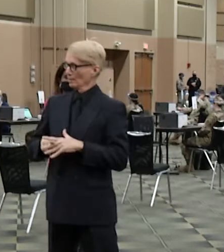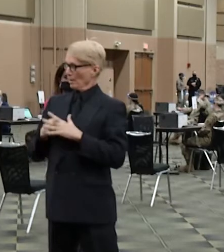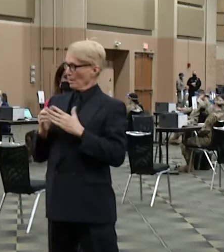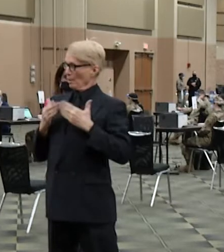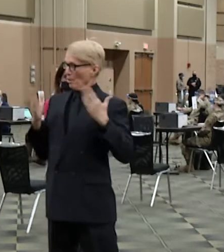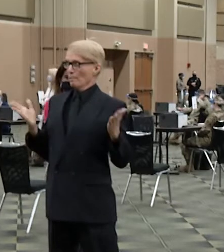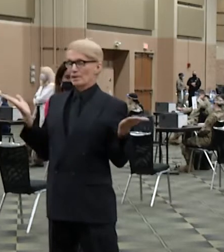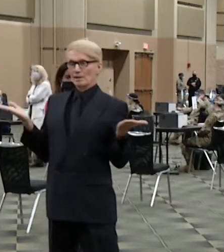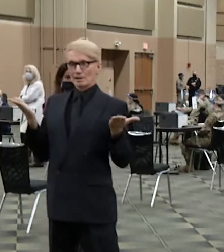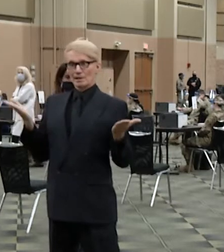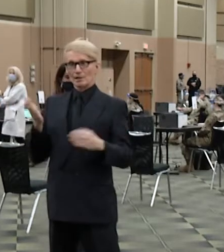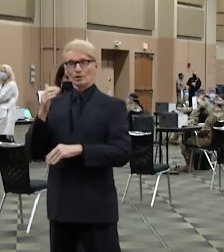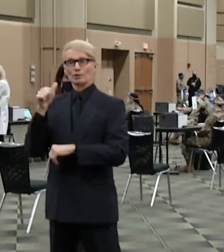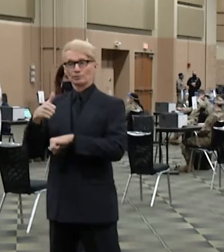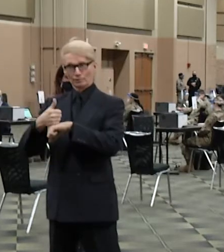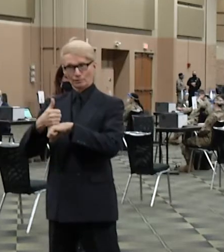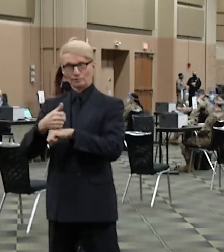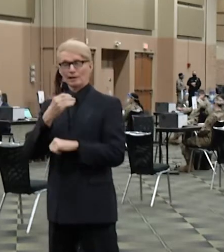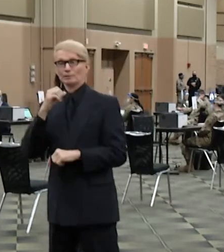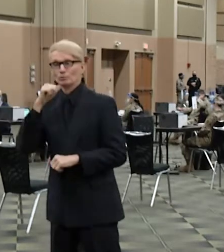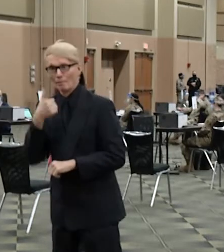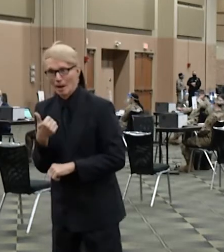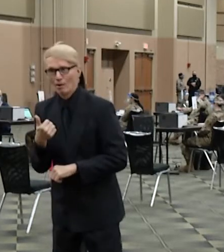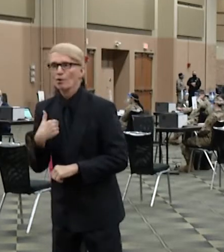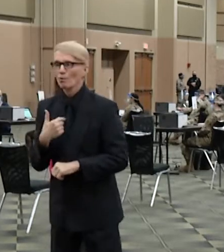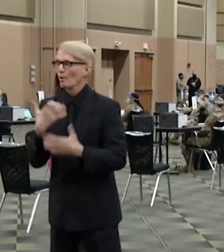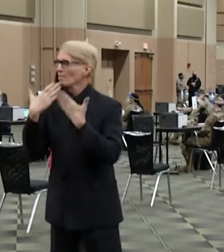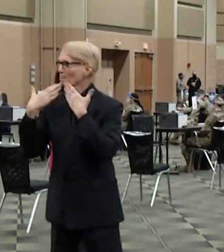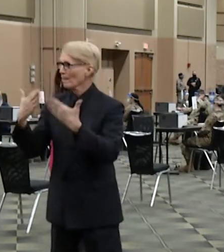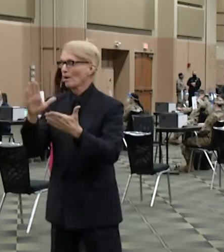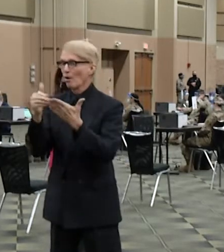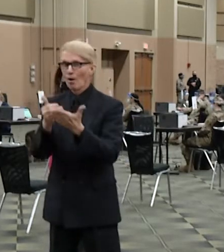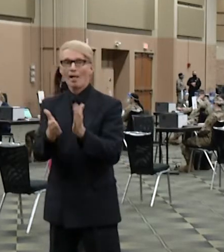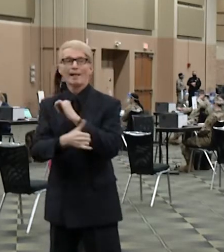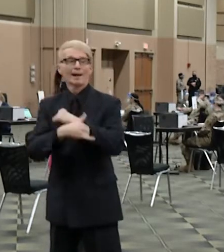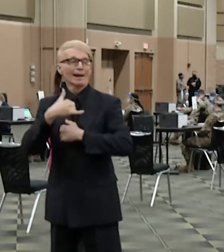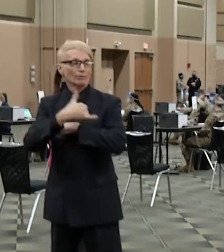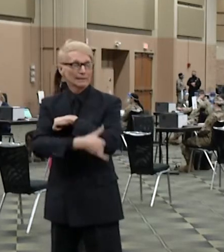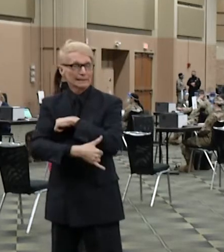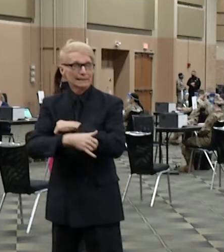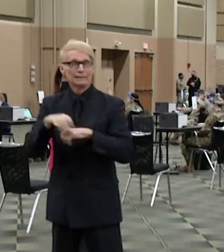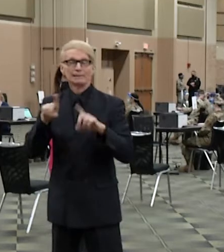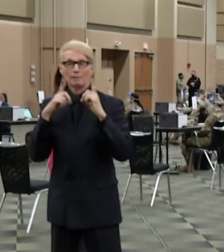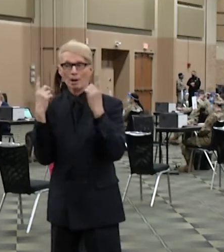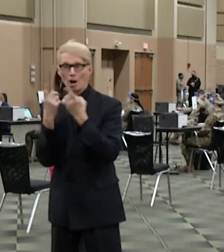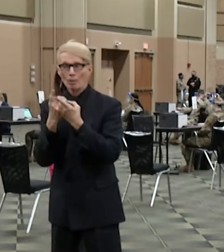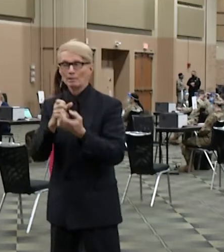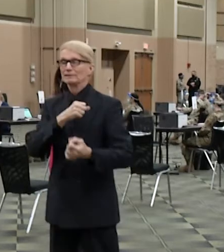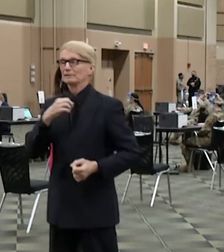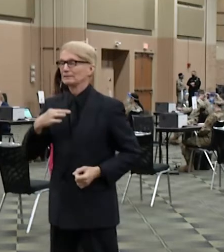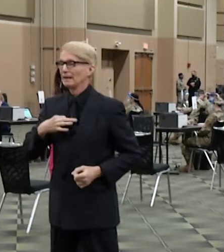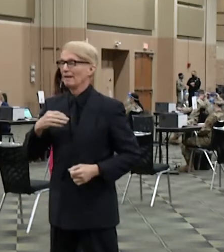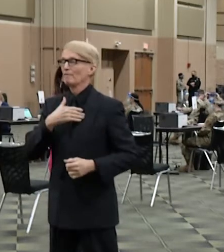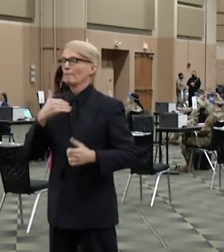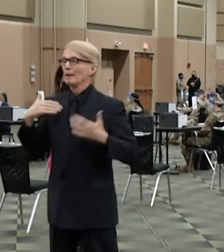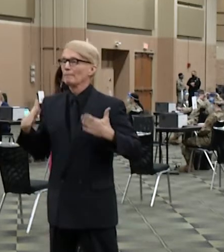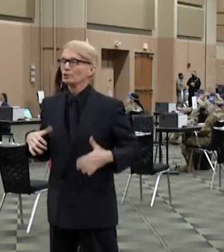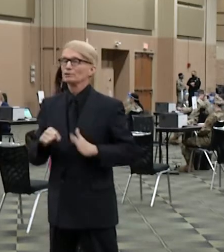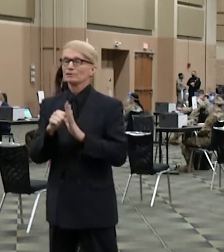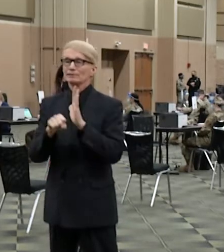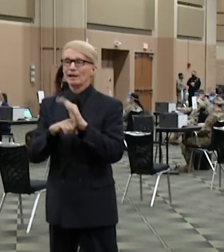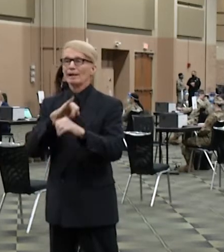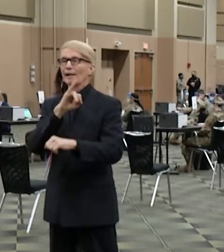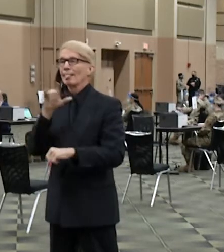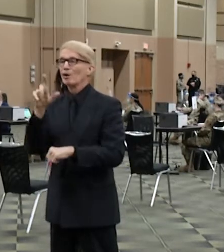want to thank all the county departments, the staff members, the state, the military, and everyone who has made this possible. The Illinois